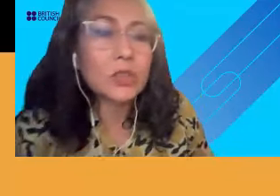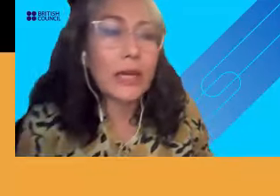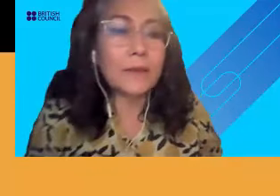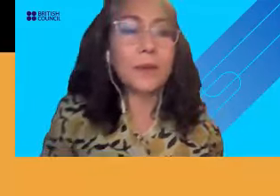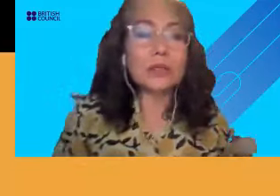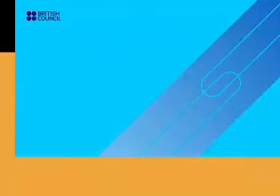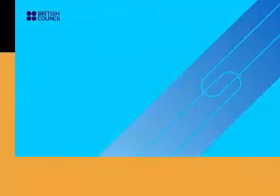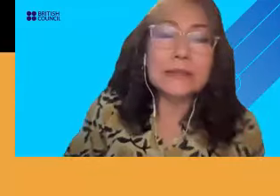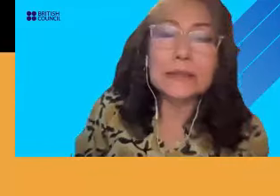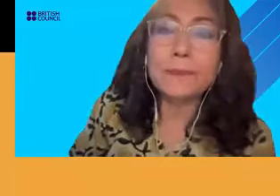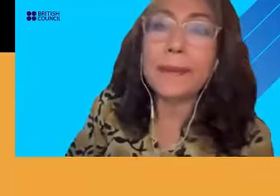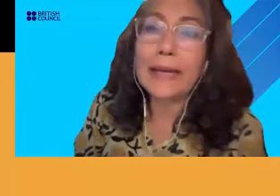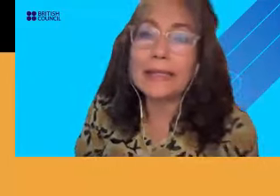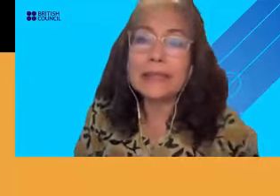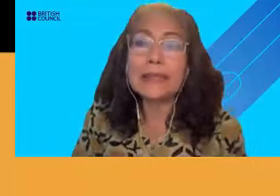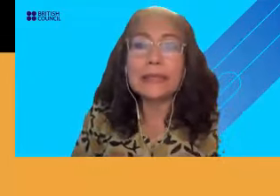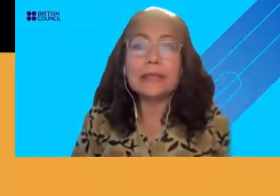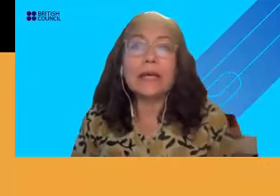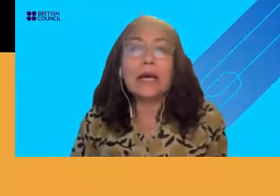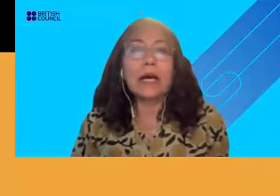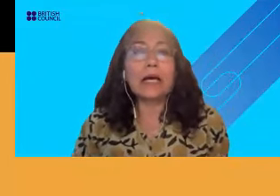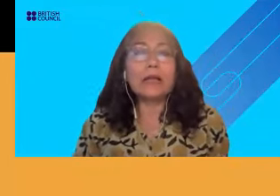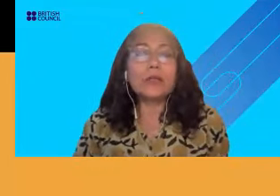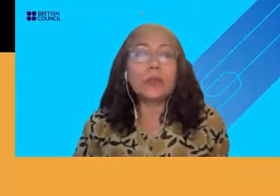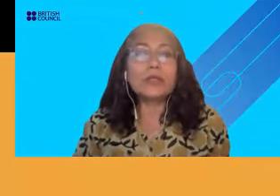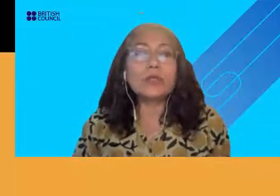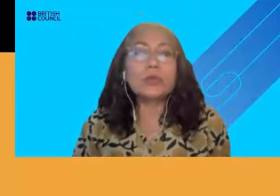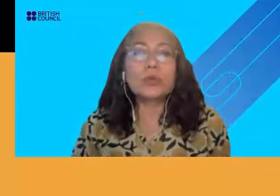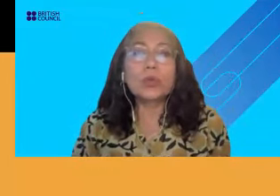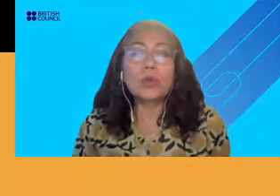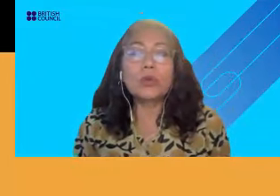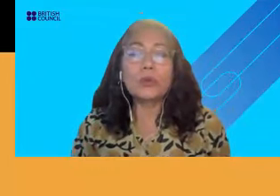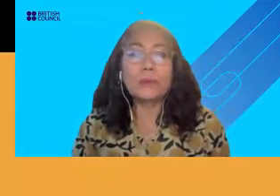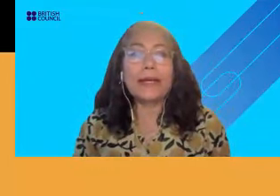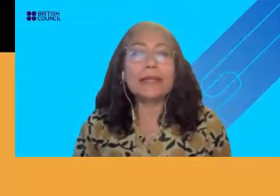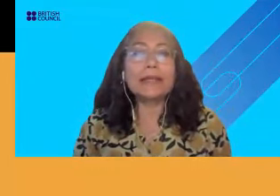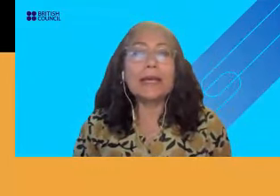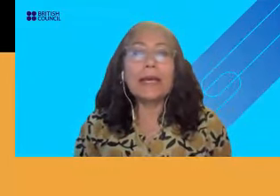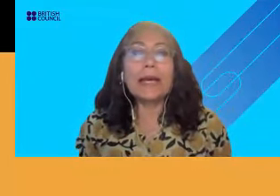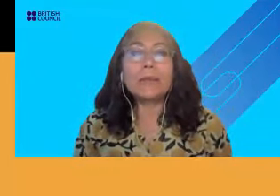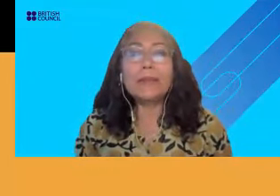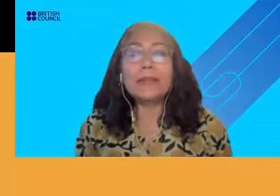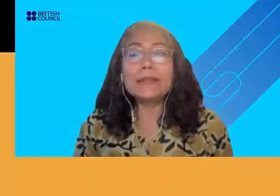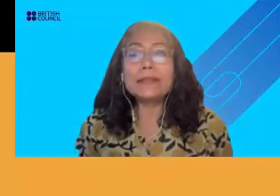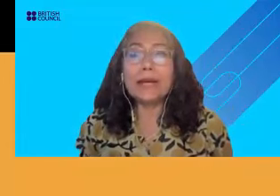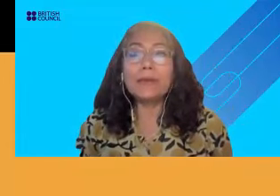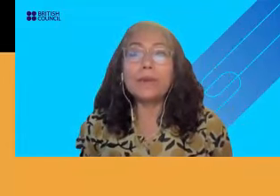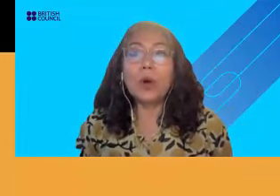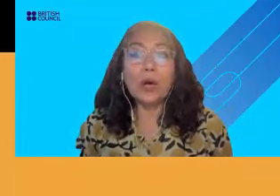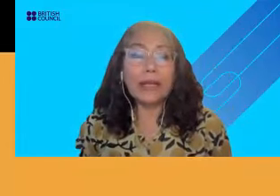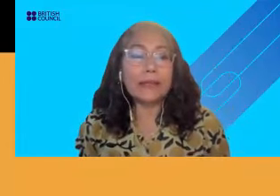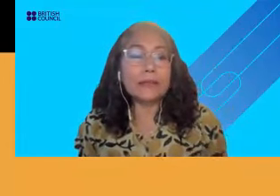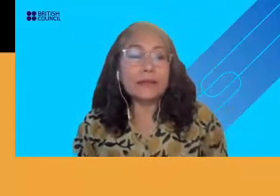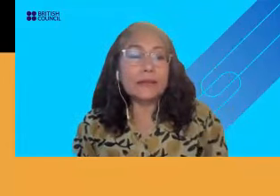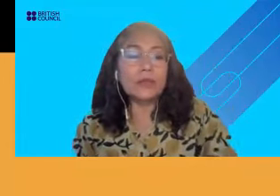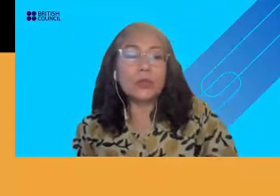in the chat box? This is the Padlet link. I'll request you to go to the Padlet and please type